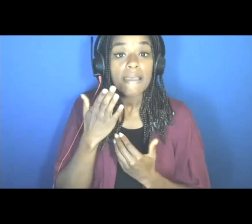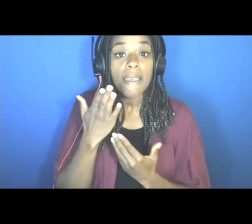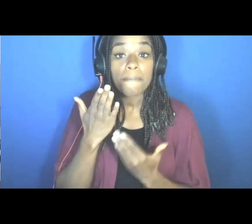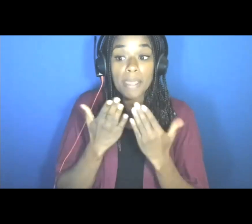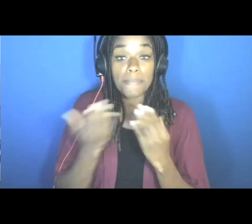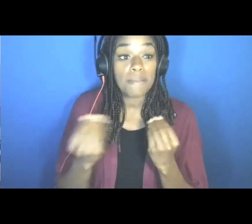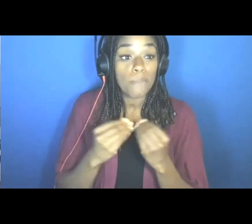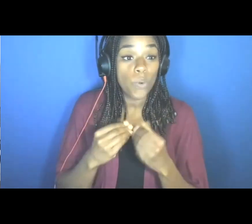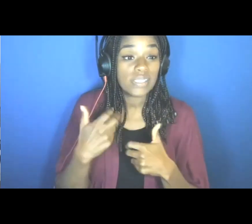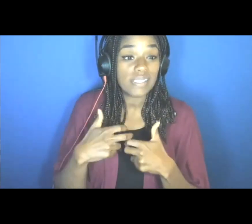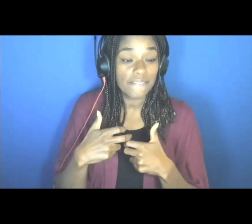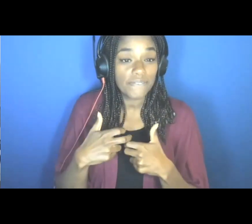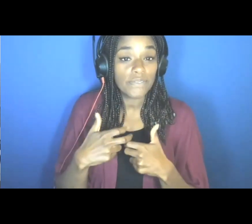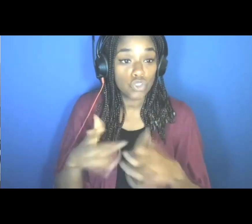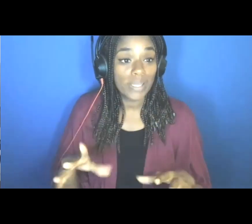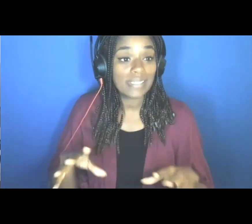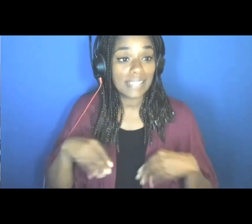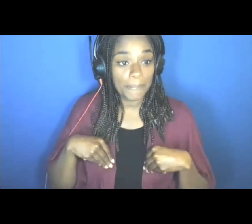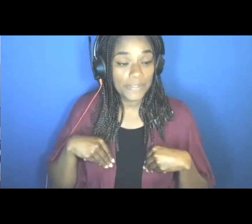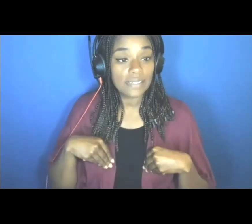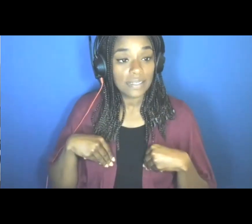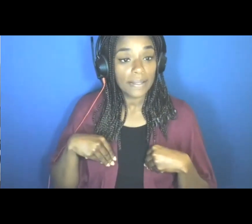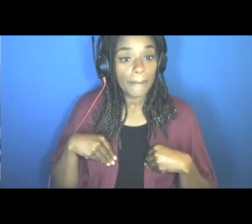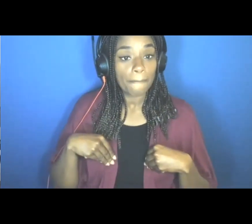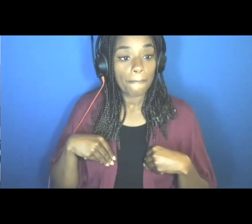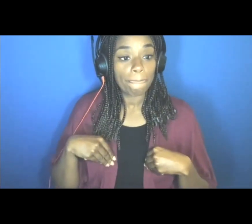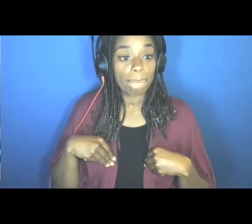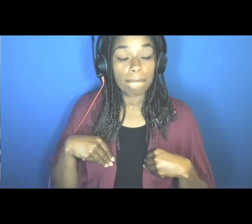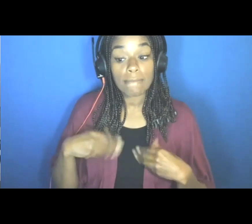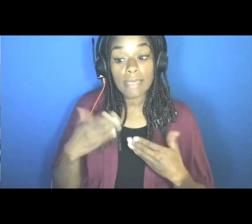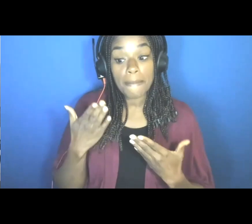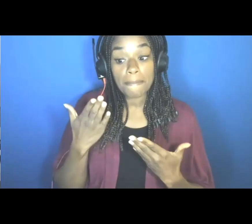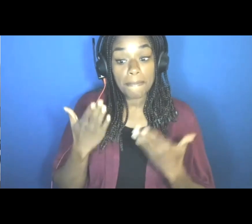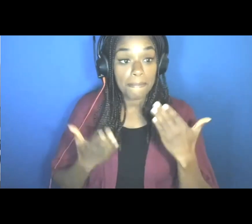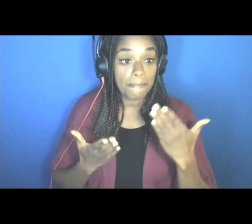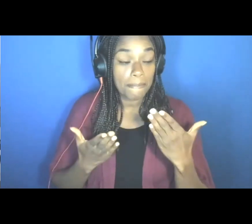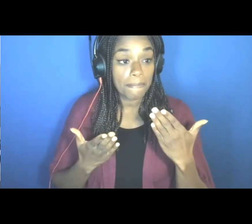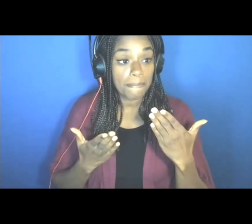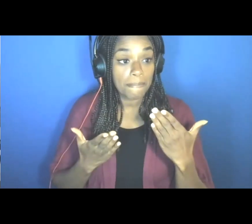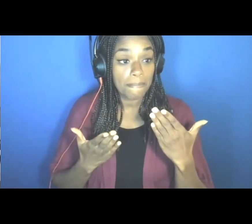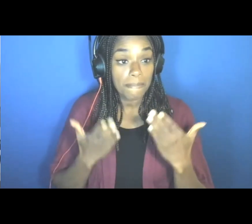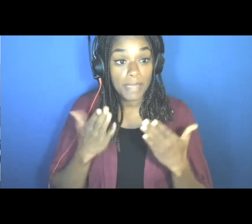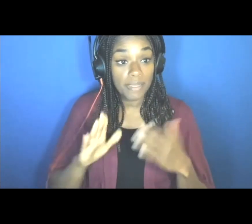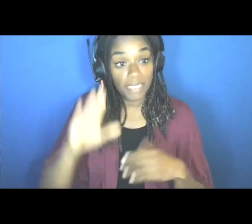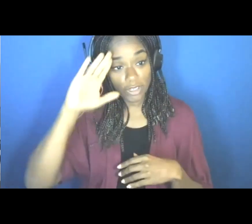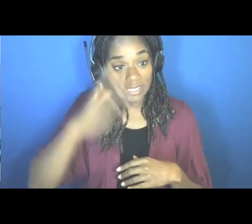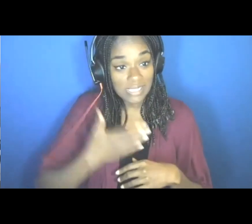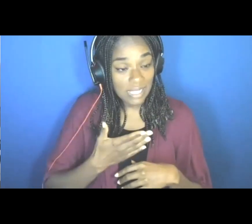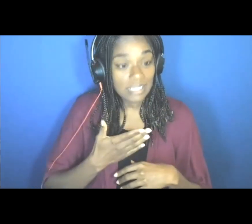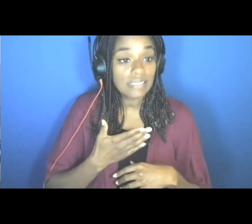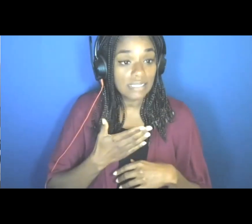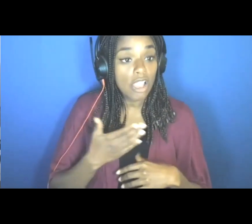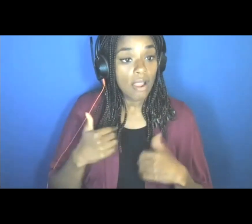difficult for them to accept that they may be sexually that their sons may be sexually active with other